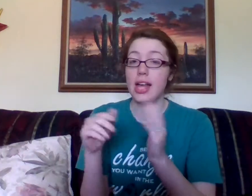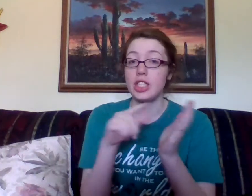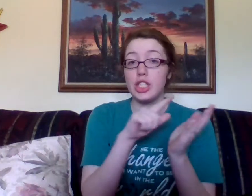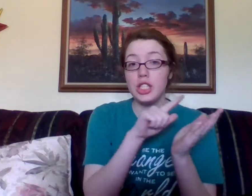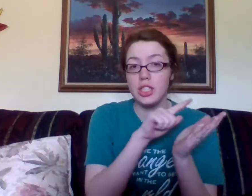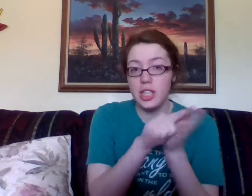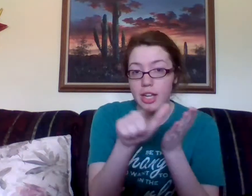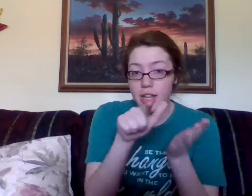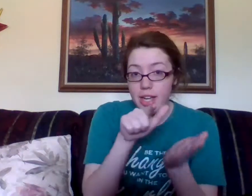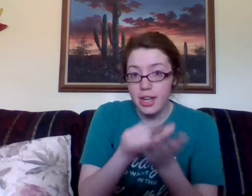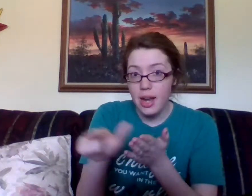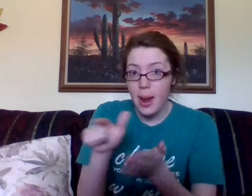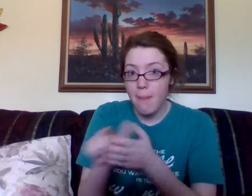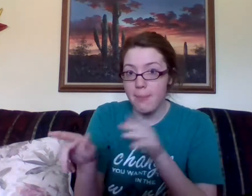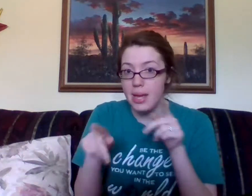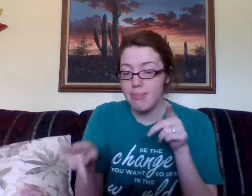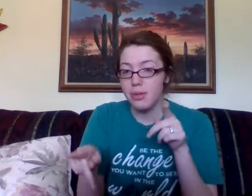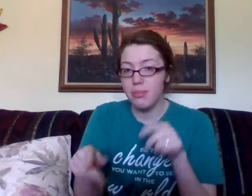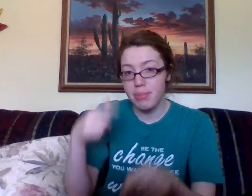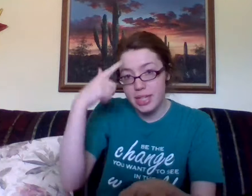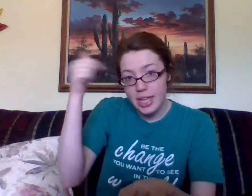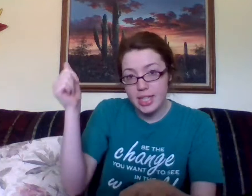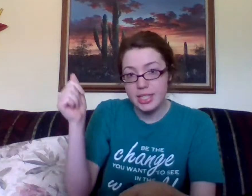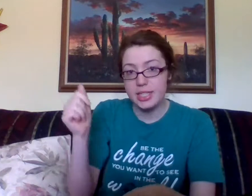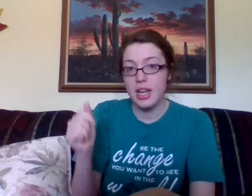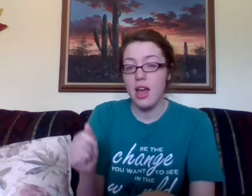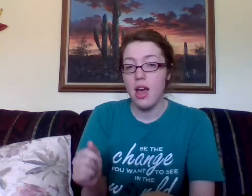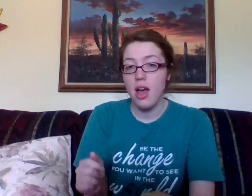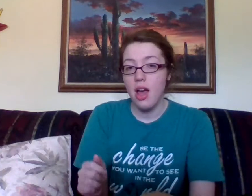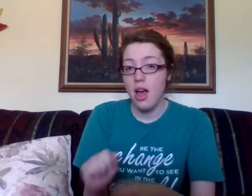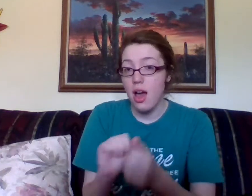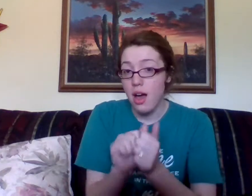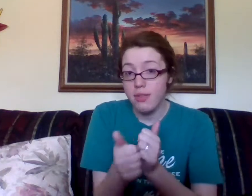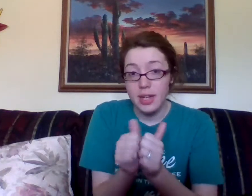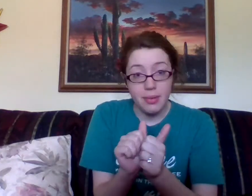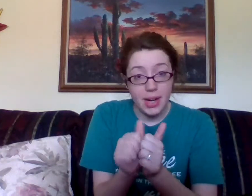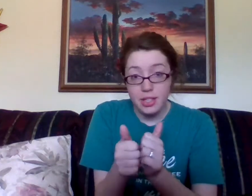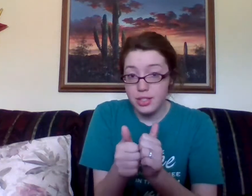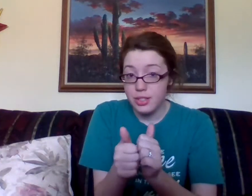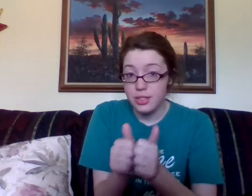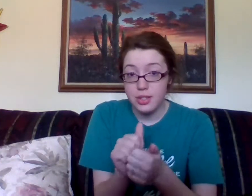as killing people because of their race?